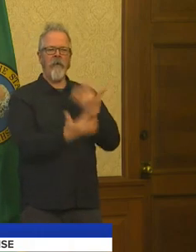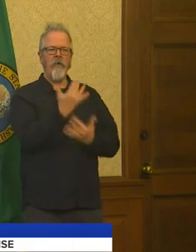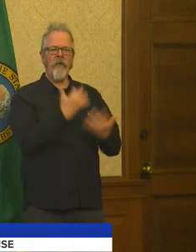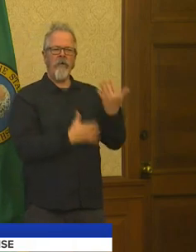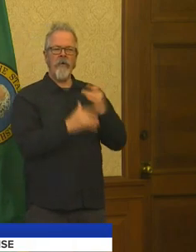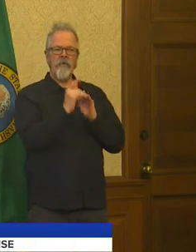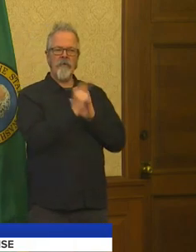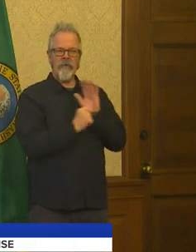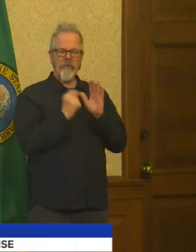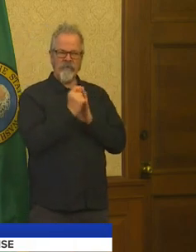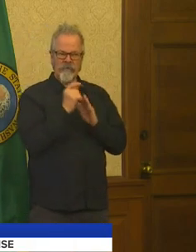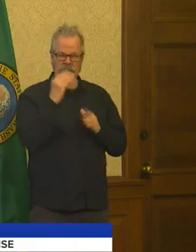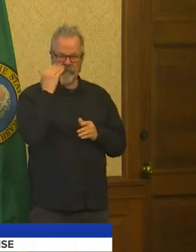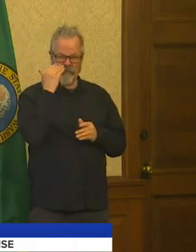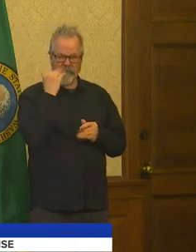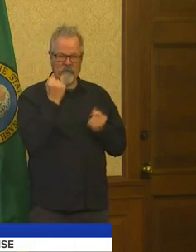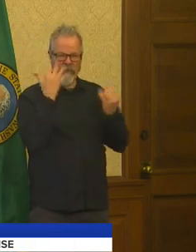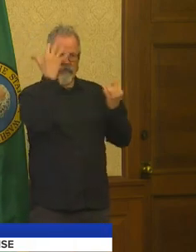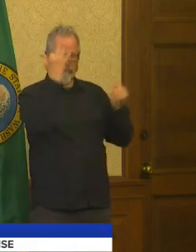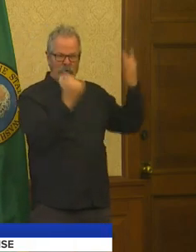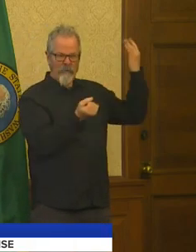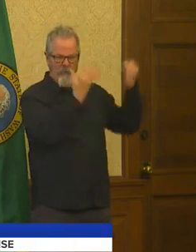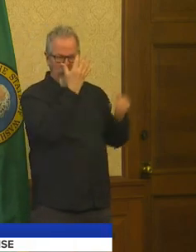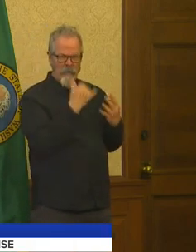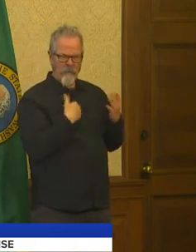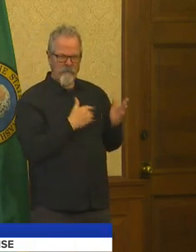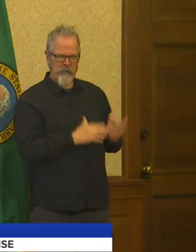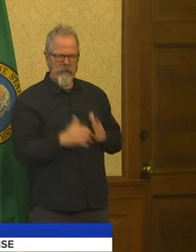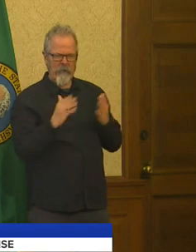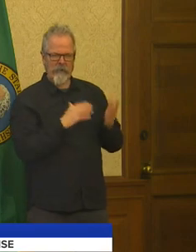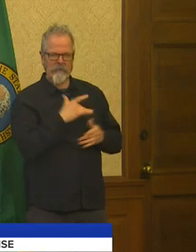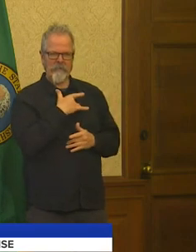theirs and making sure we're doing the same education and outreach to the public.